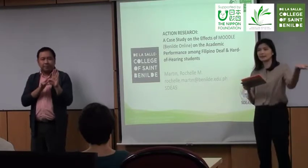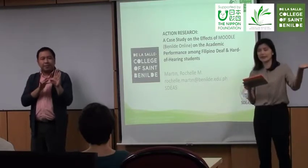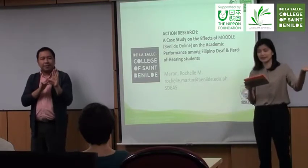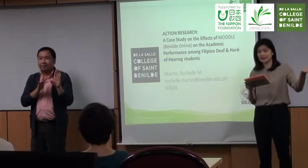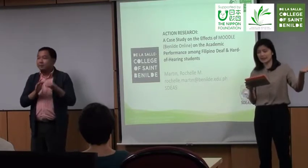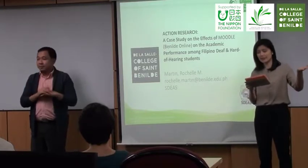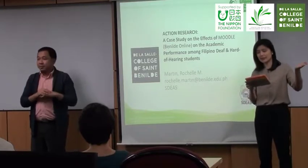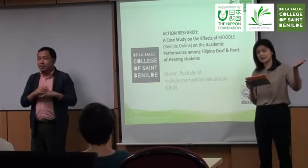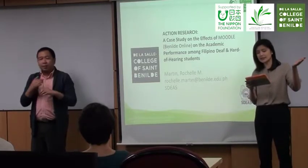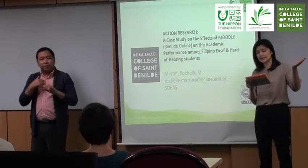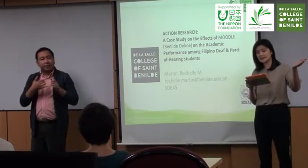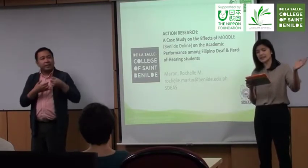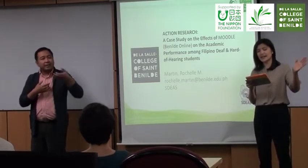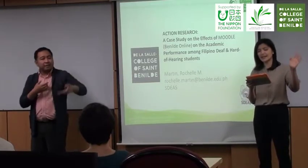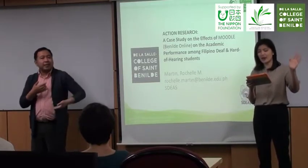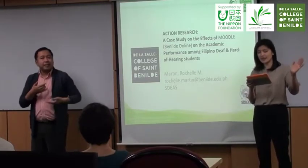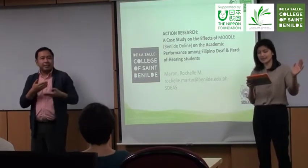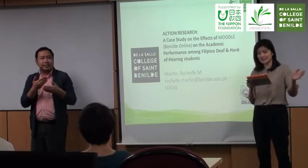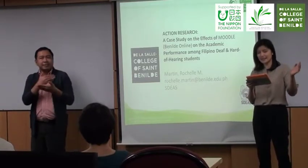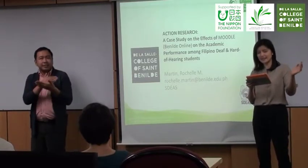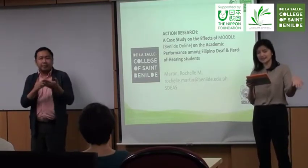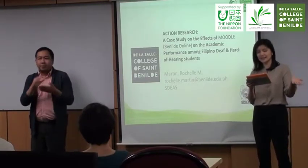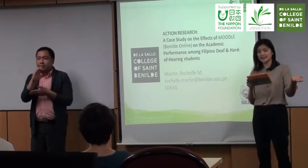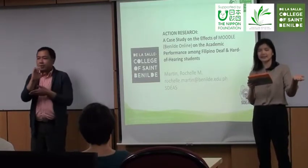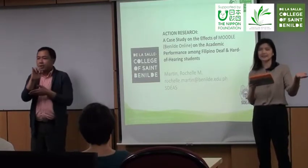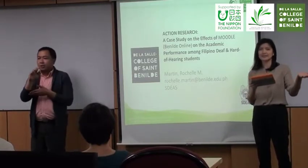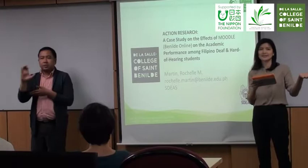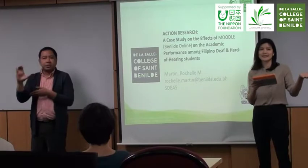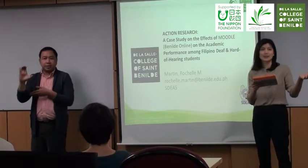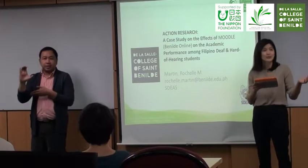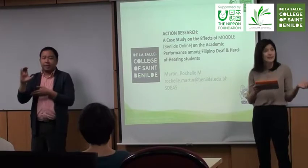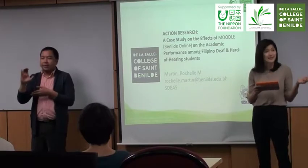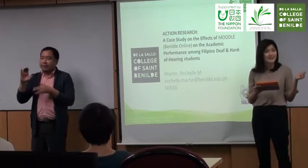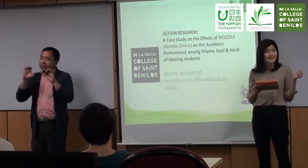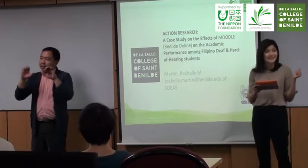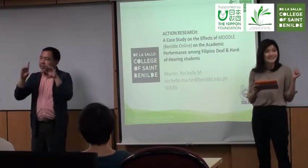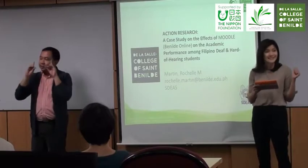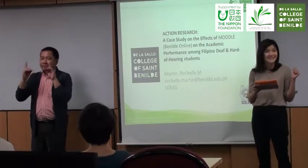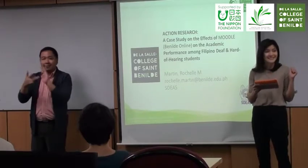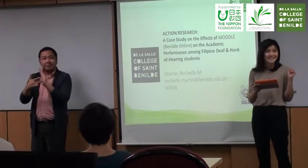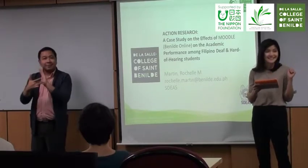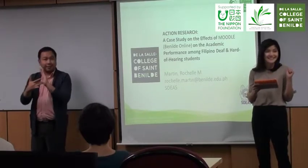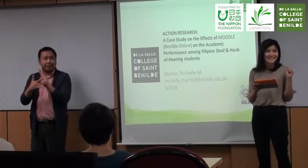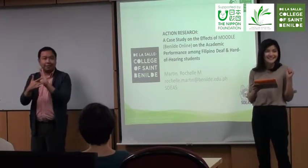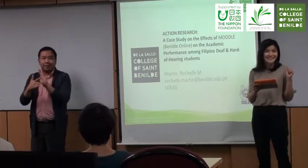I have invited several CIRC and Tech associates.